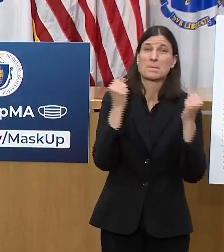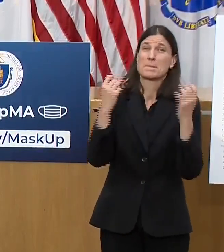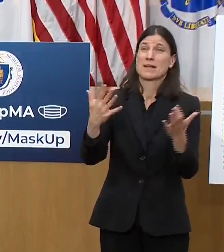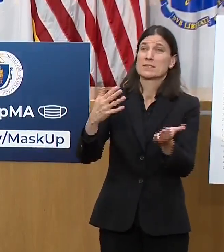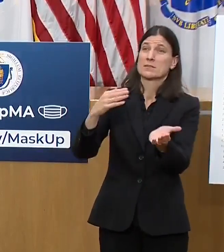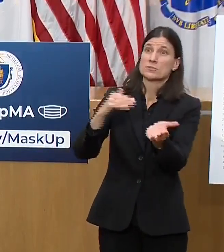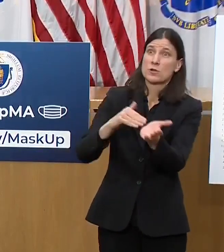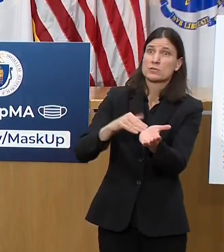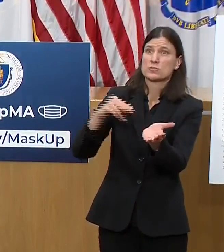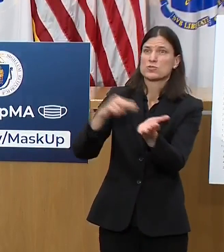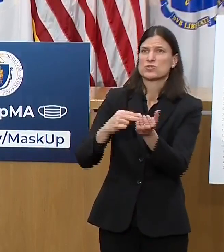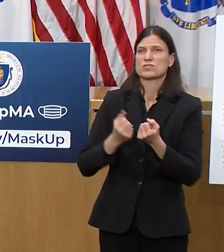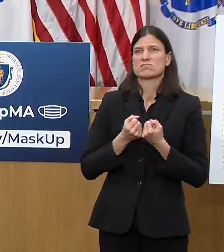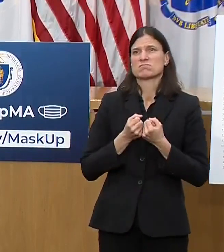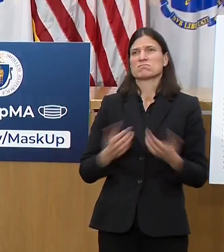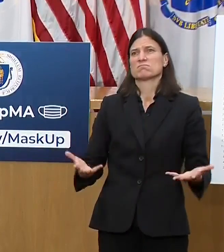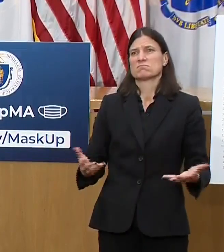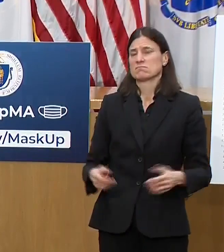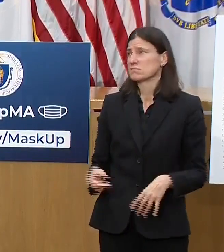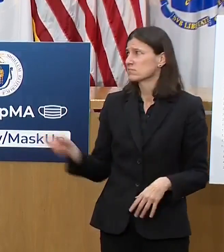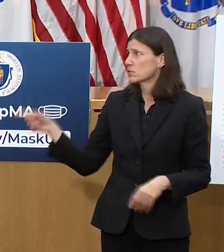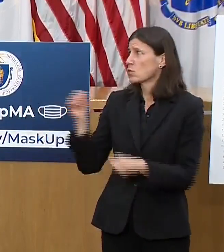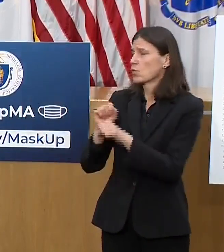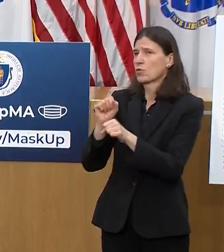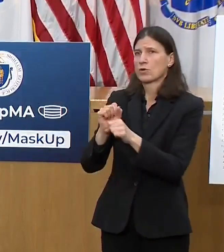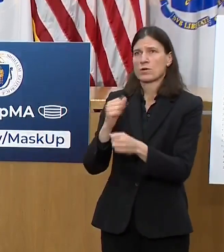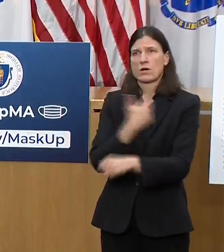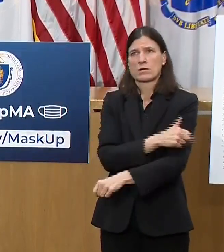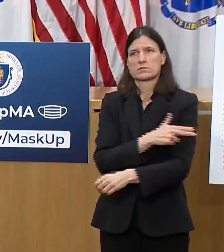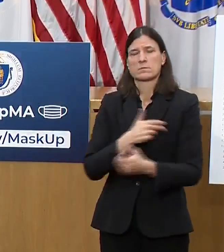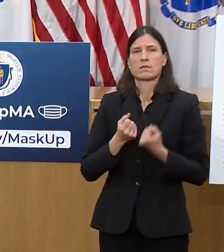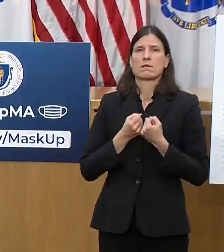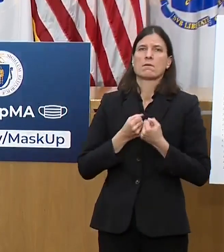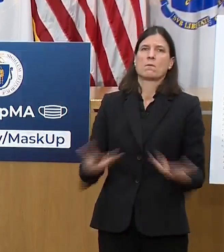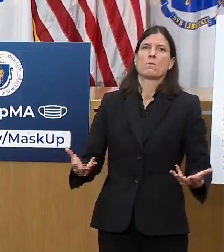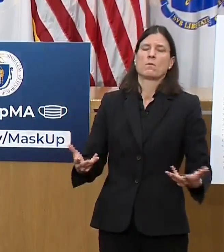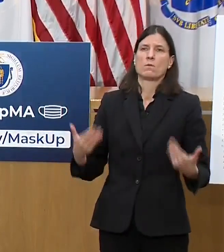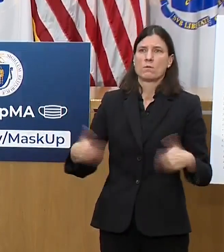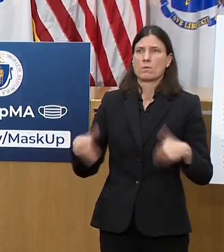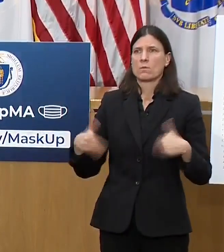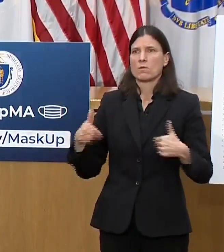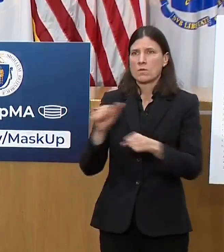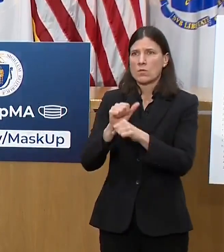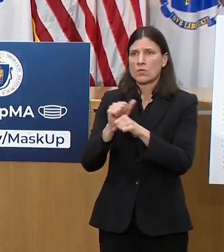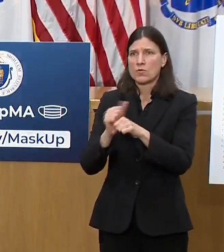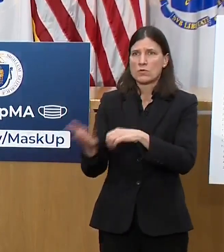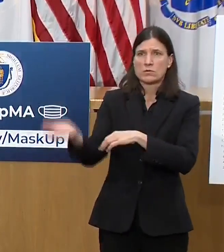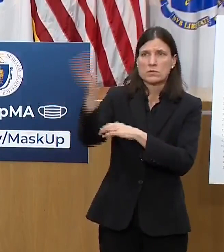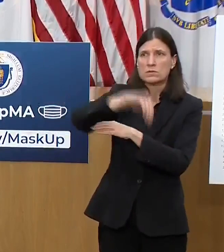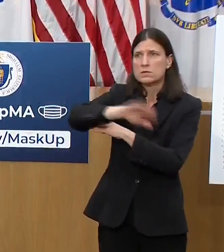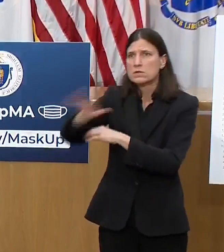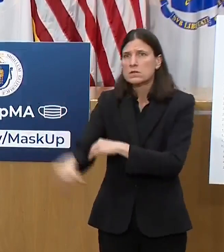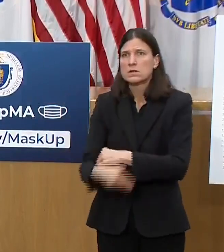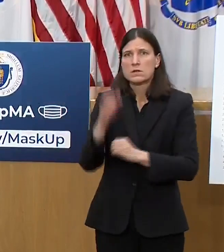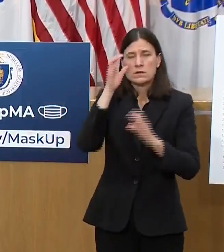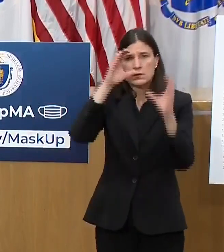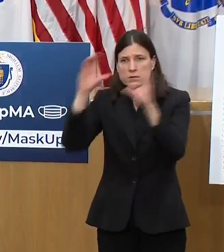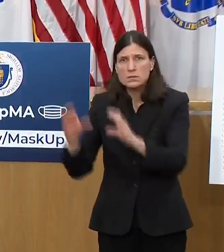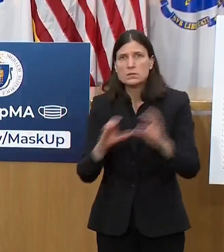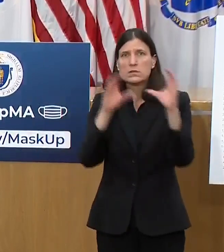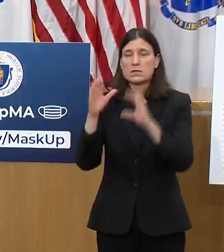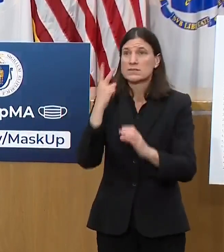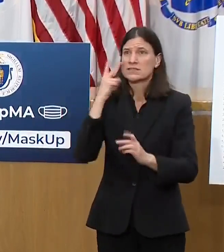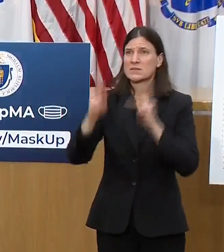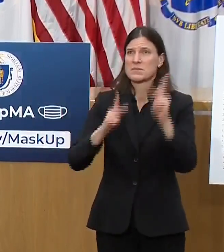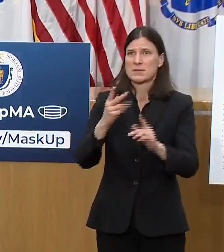also tired and exhausted. We are tired of seeing people dying on breathing machines.